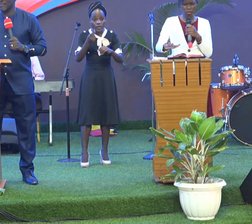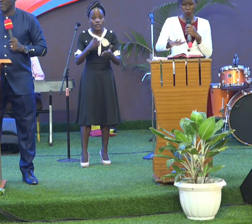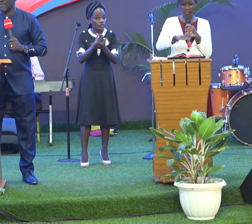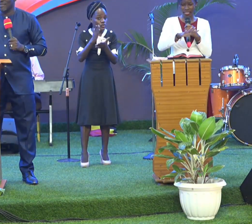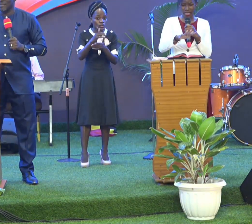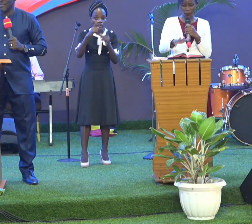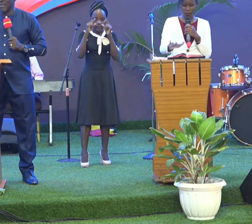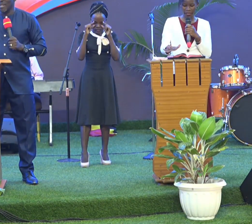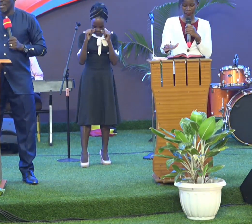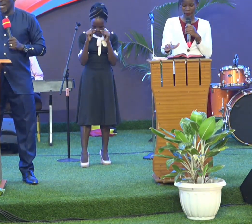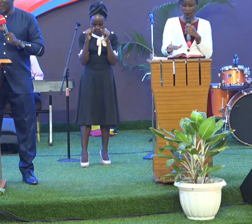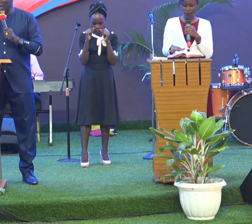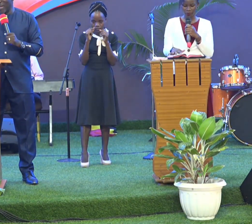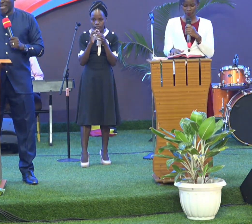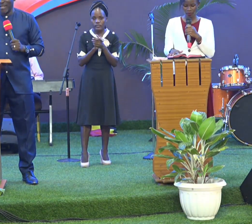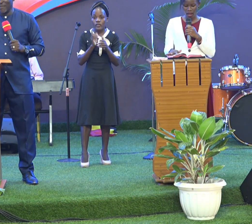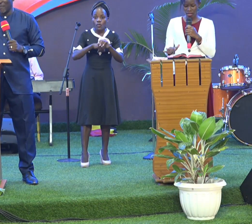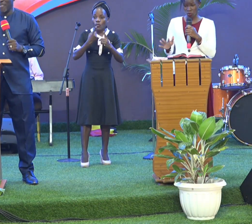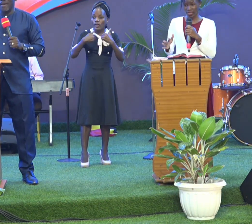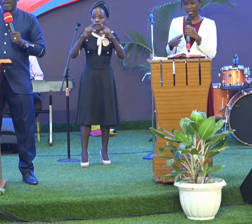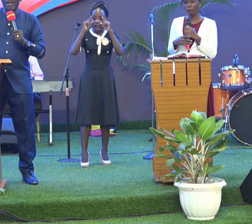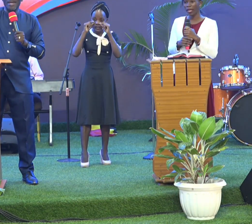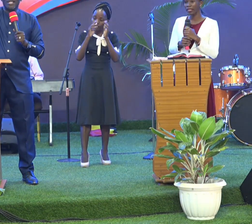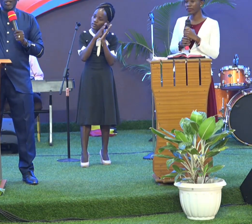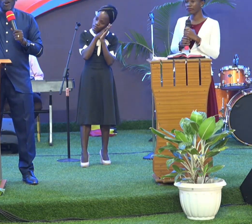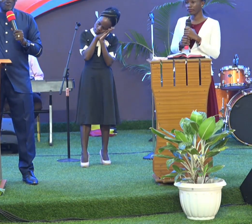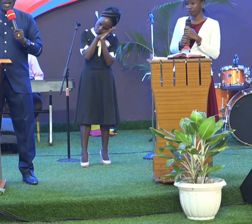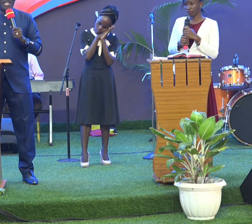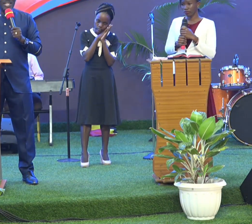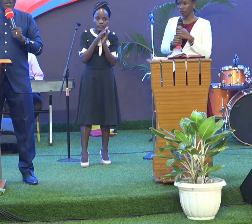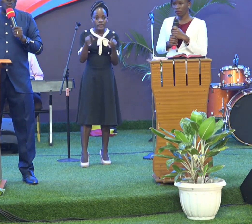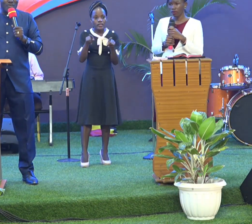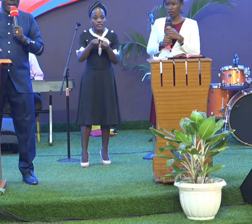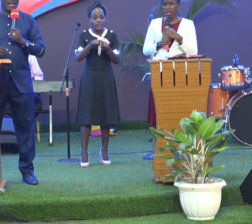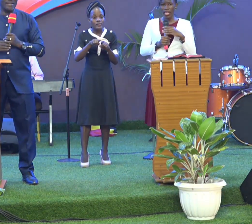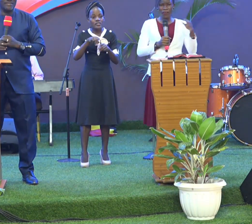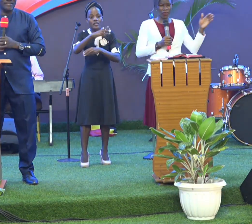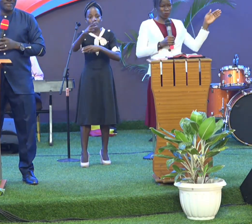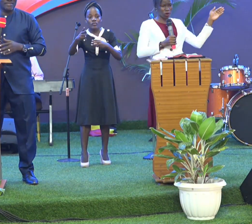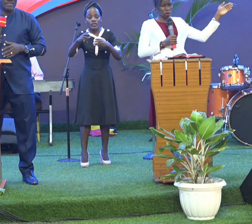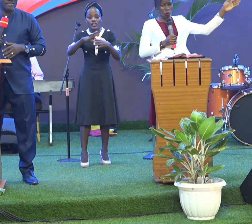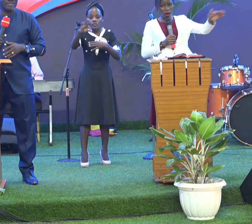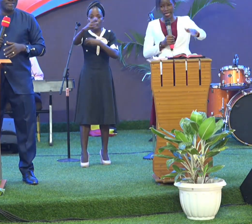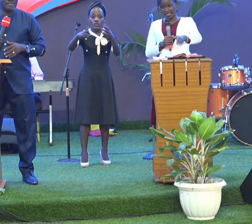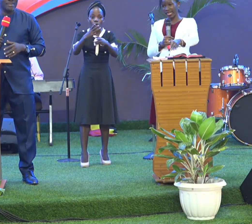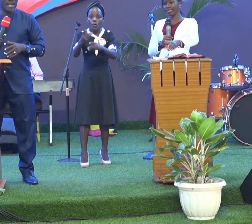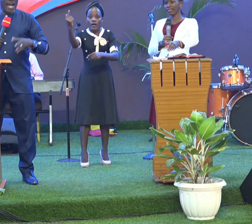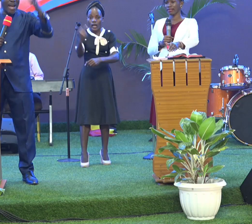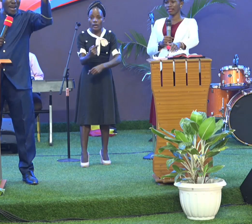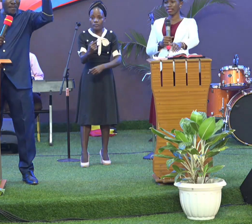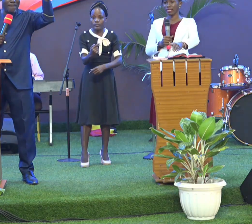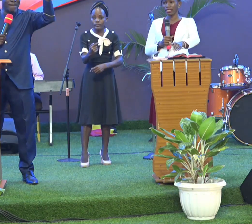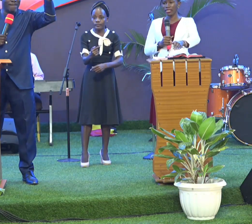sleep and you're really sleeping. Nga twebase. As you are sleeping. Nensi y'omoyo ate n'erumba. Even the spiritual world